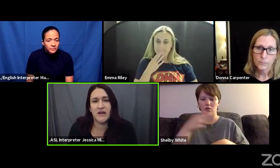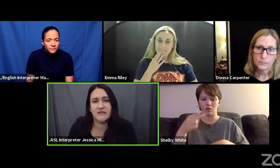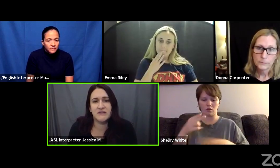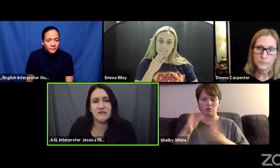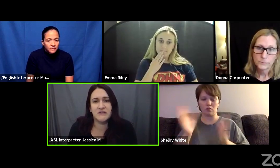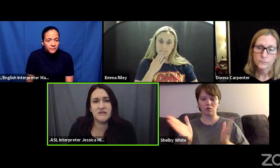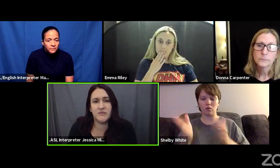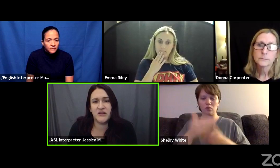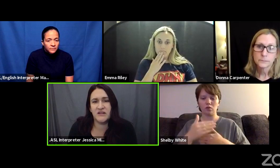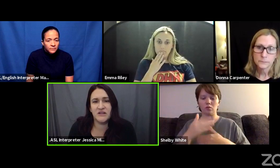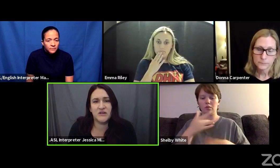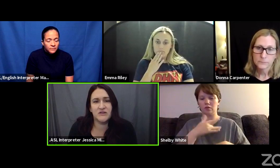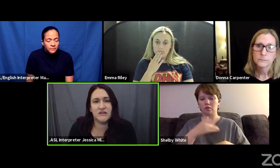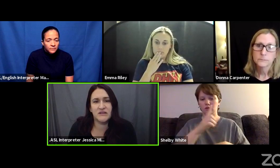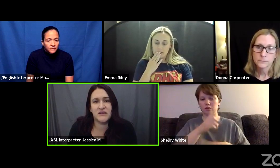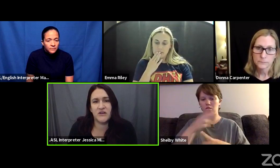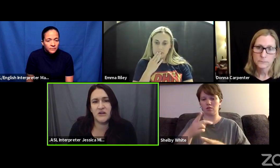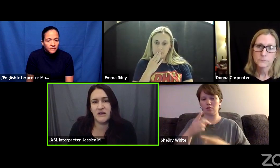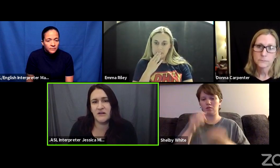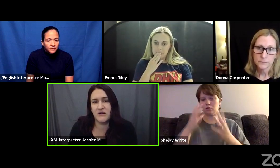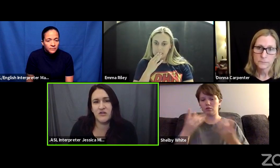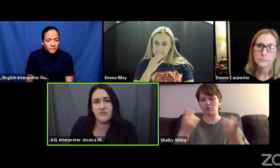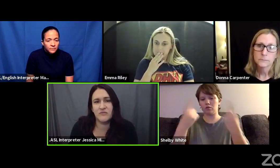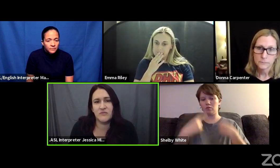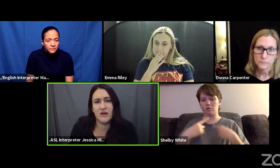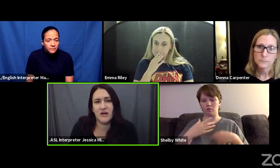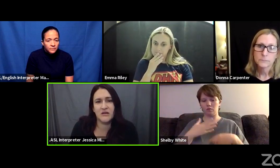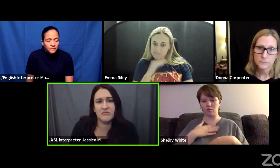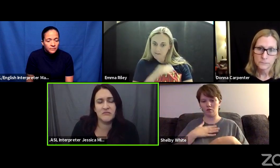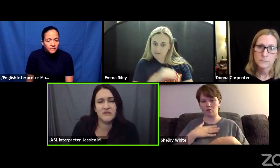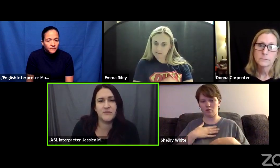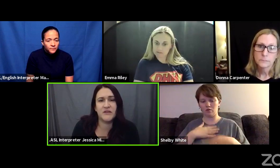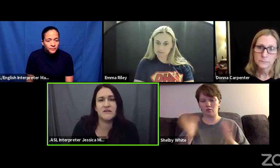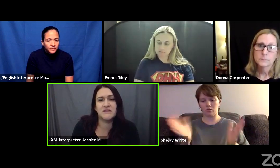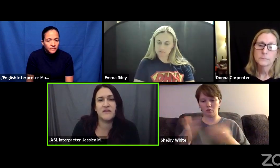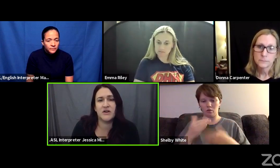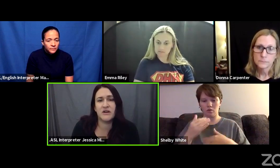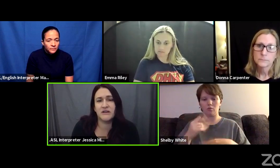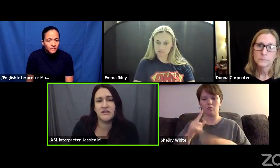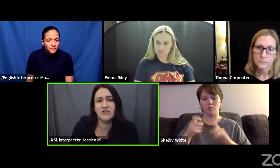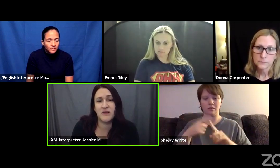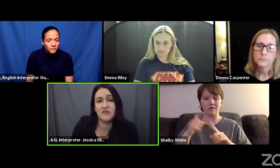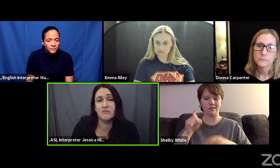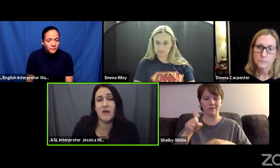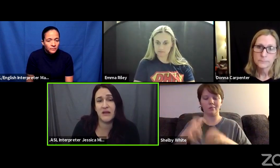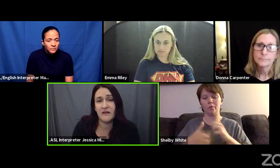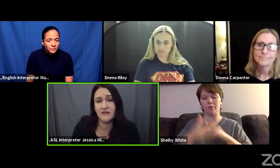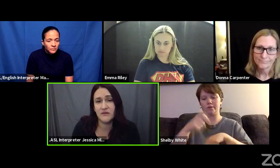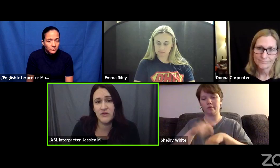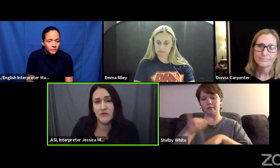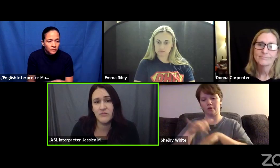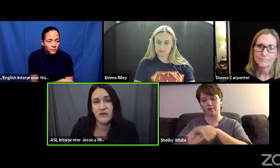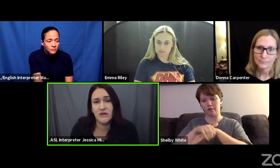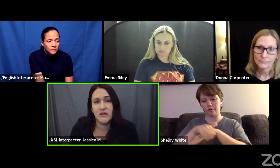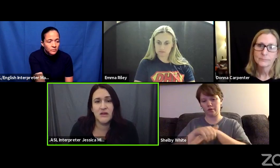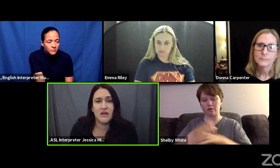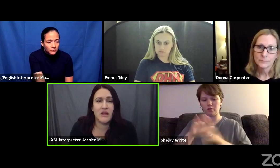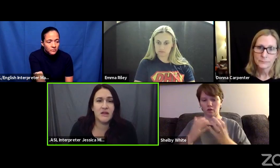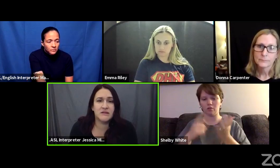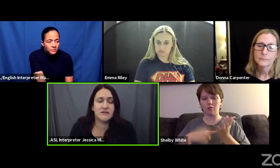school, I typically didn't go to the deaf and hard of hearing room. Typically the deaf and hard of hearing teacher came to my